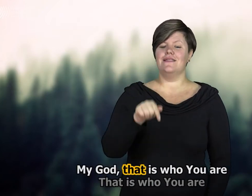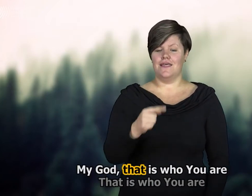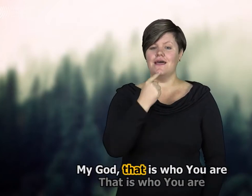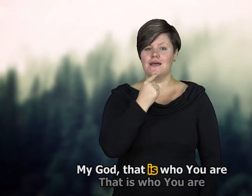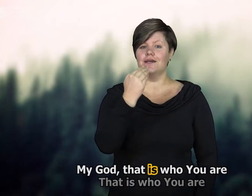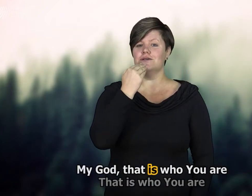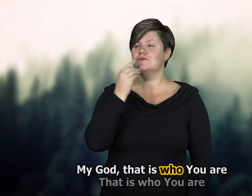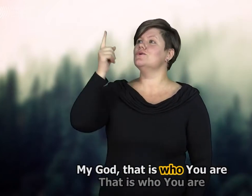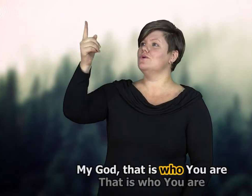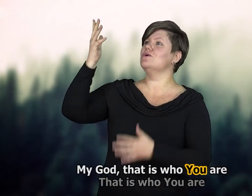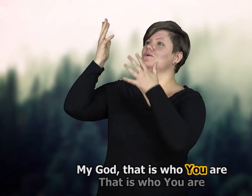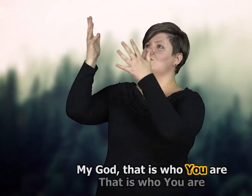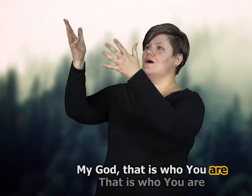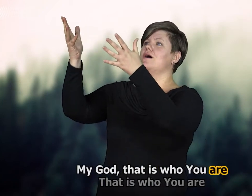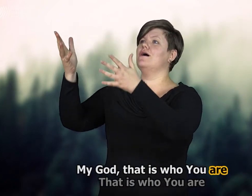that is who you are